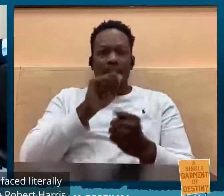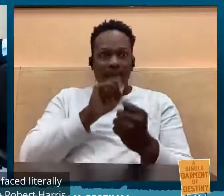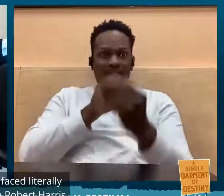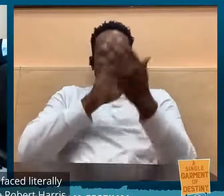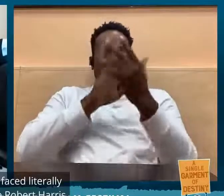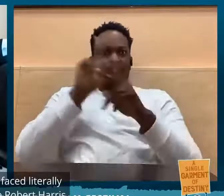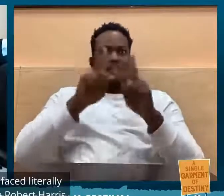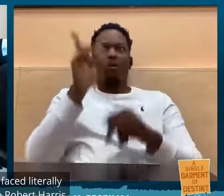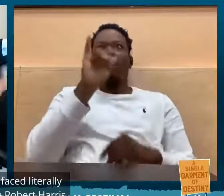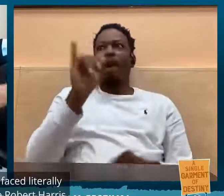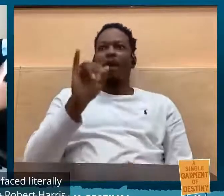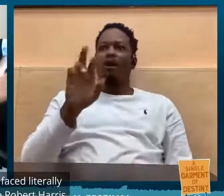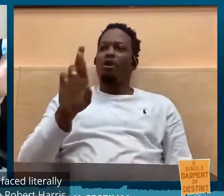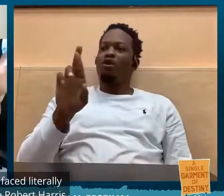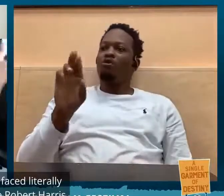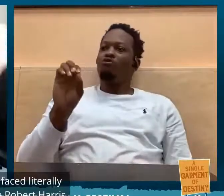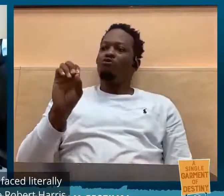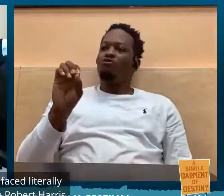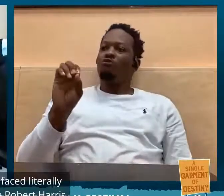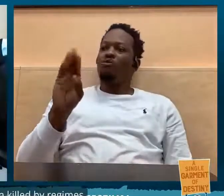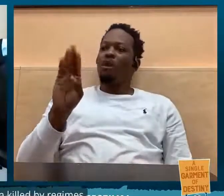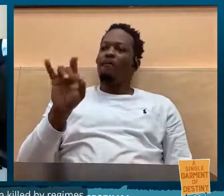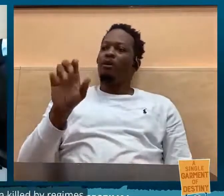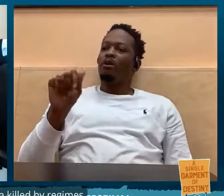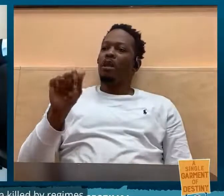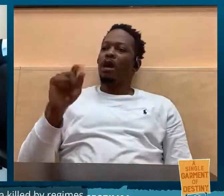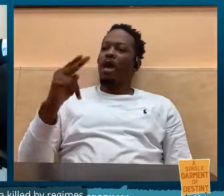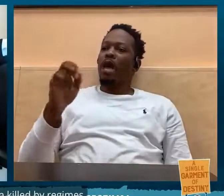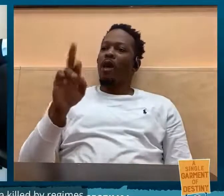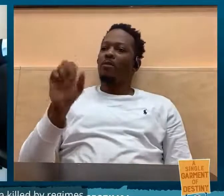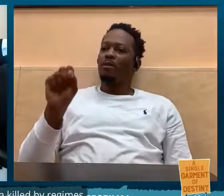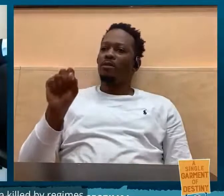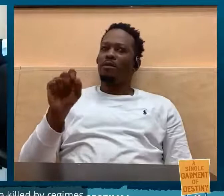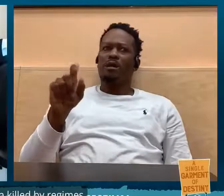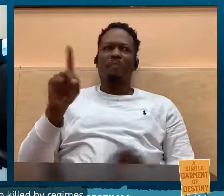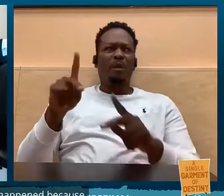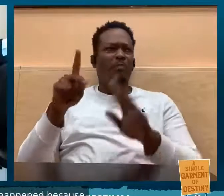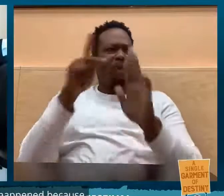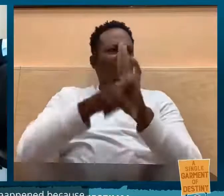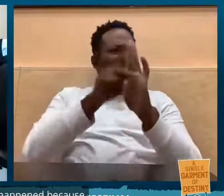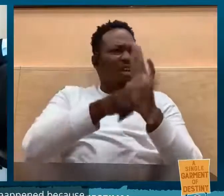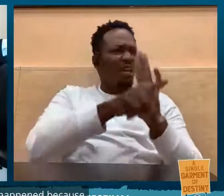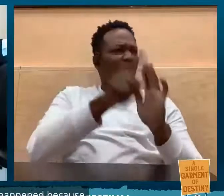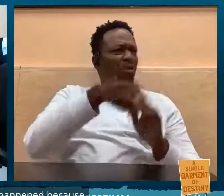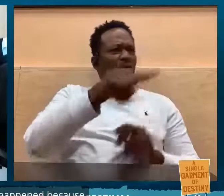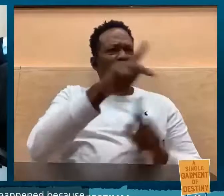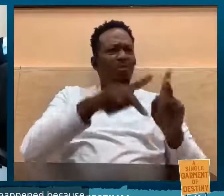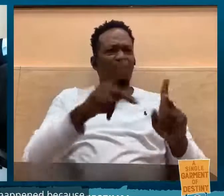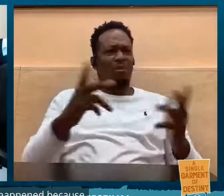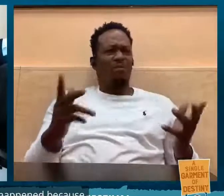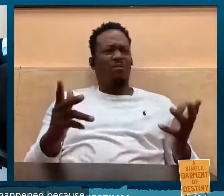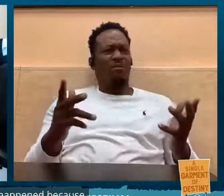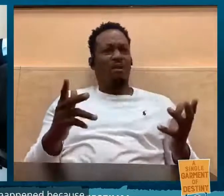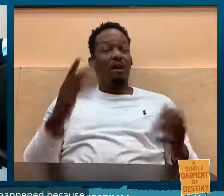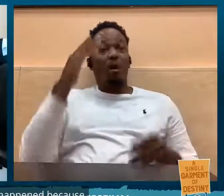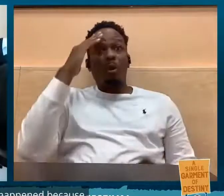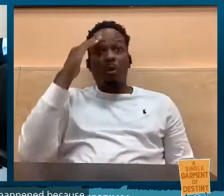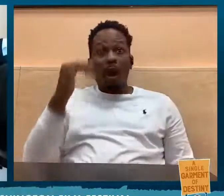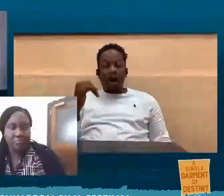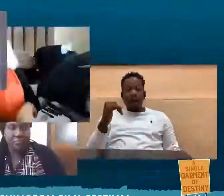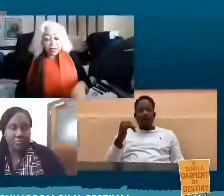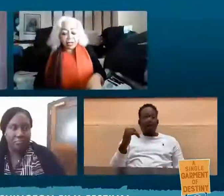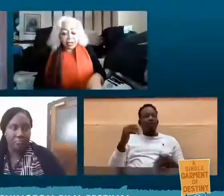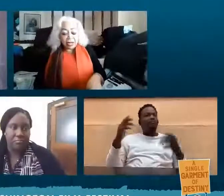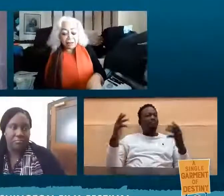literally people like Roberta Harris, who have been killed by regimes, that has happened